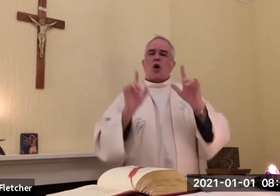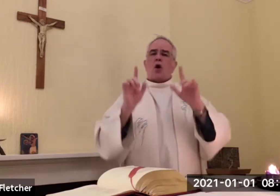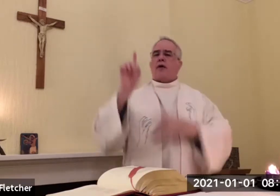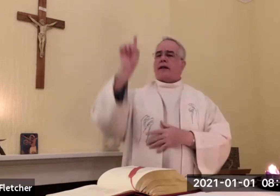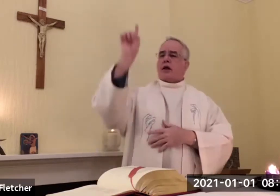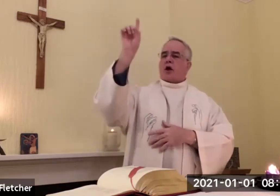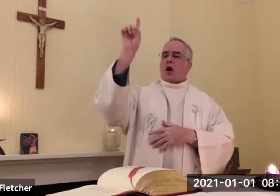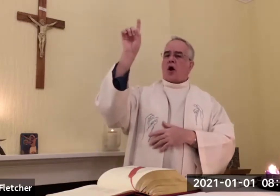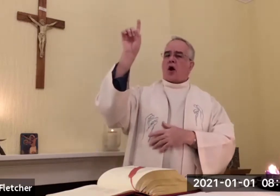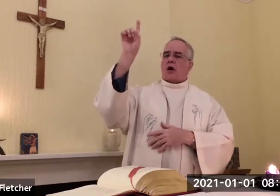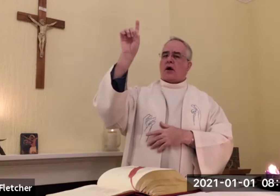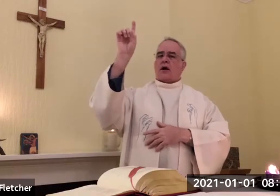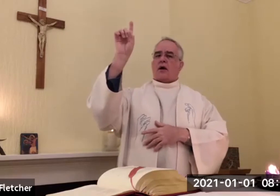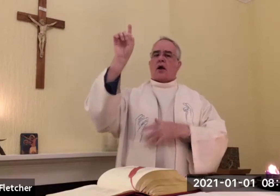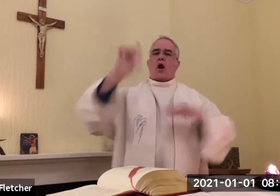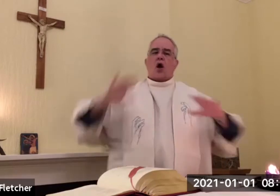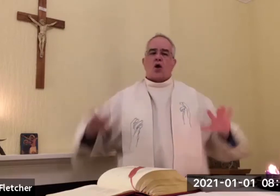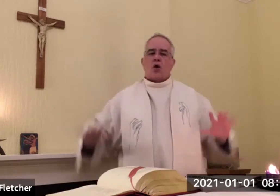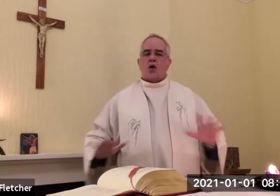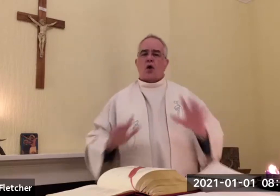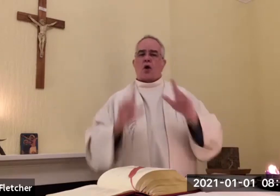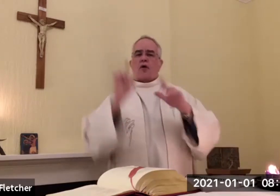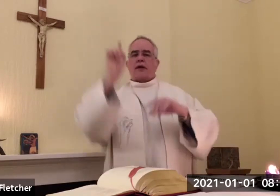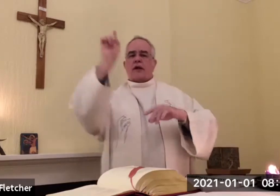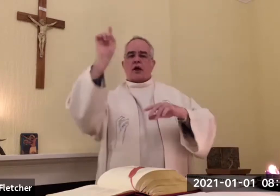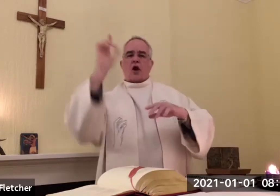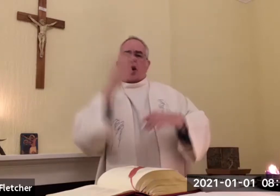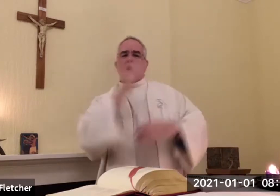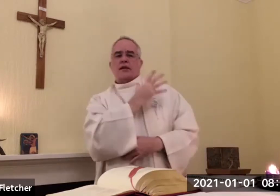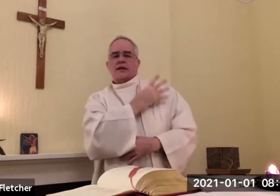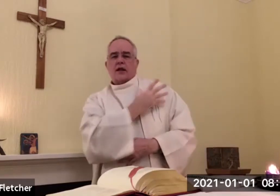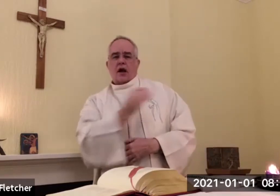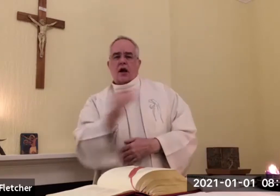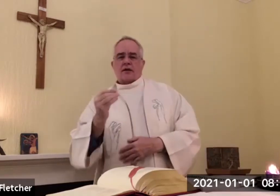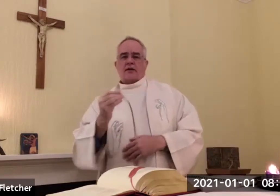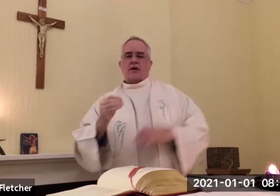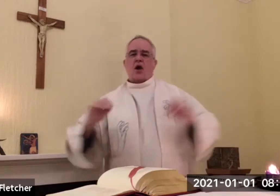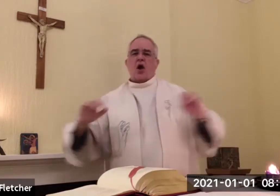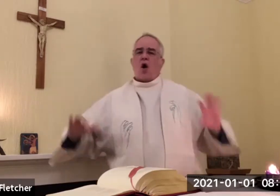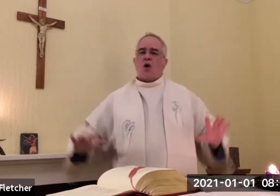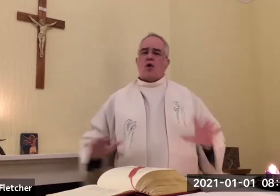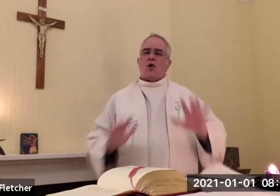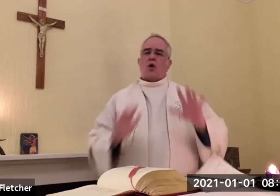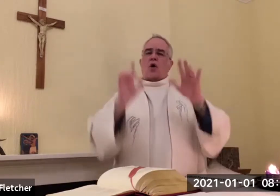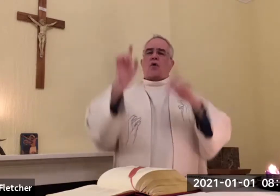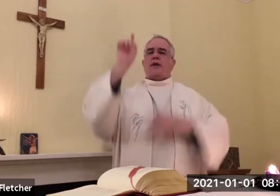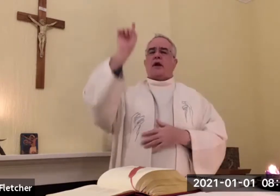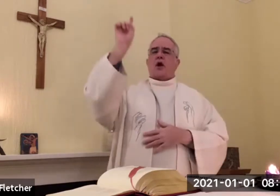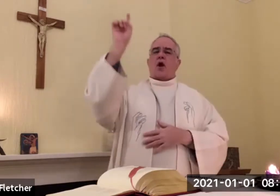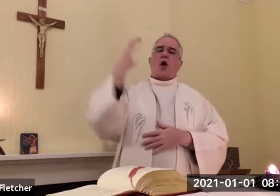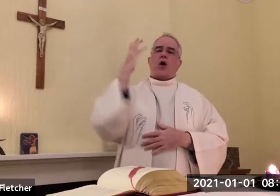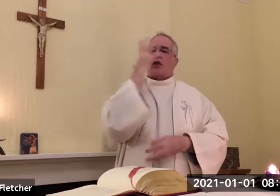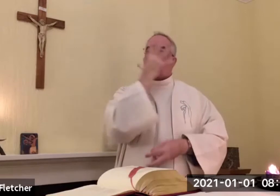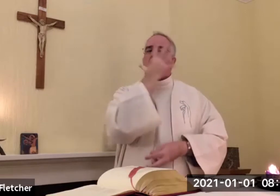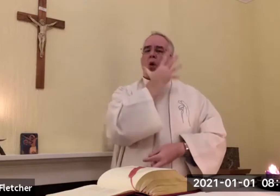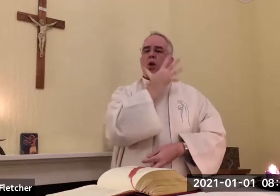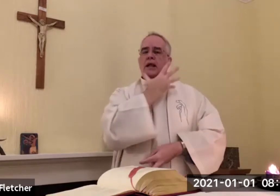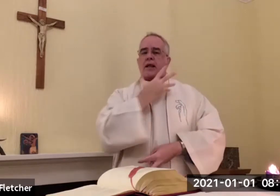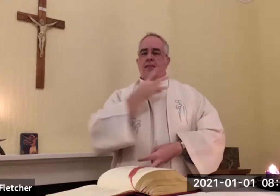Glory to God, glory to God the Son, glory to God the Holy